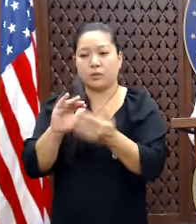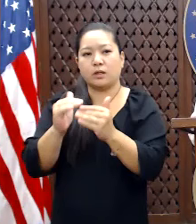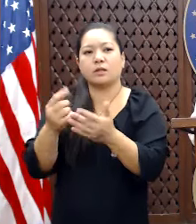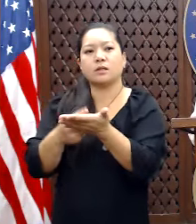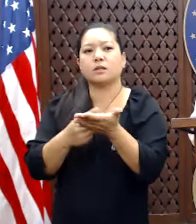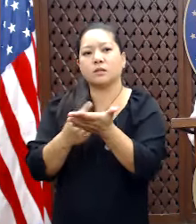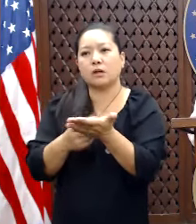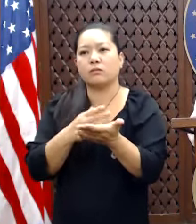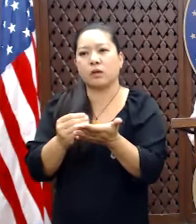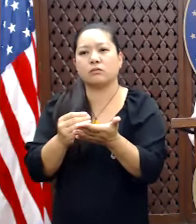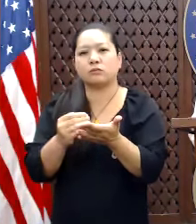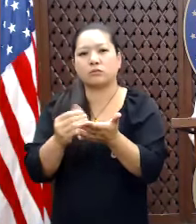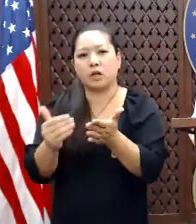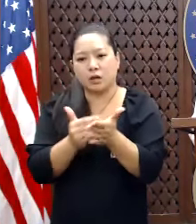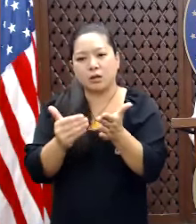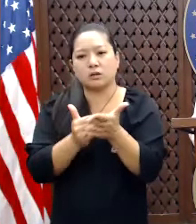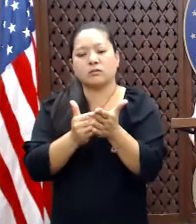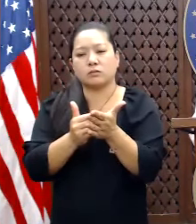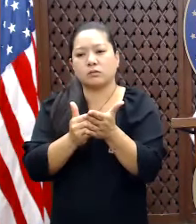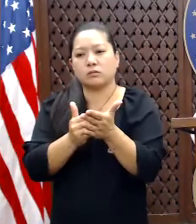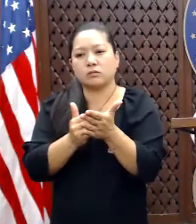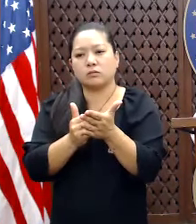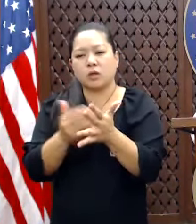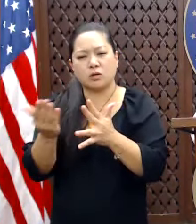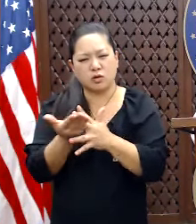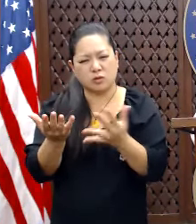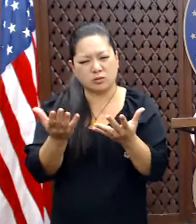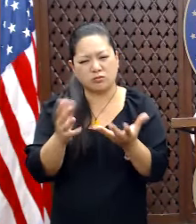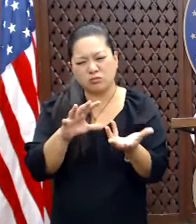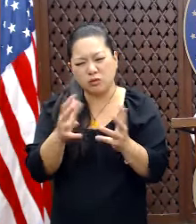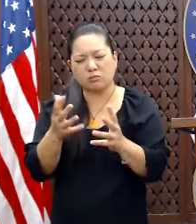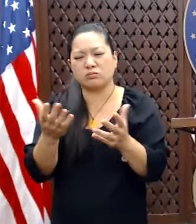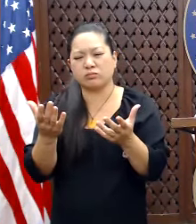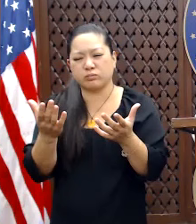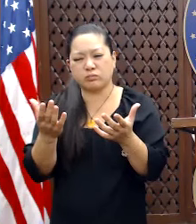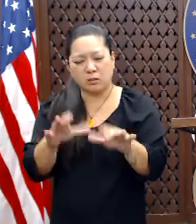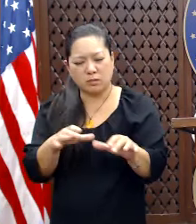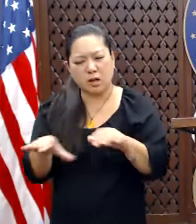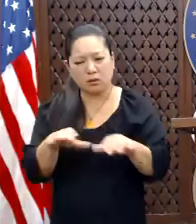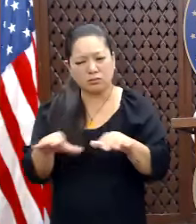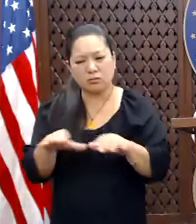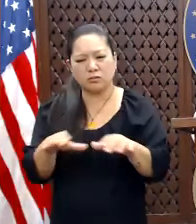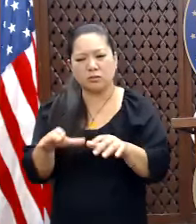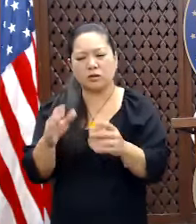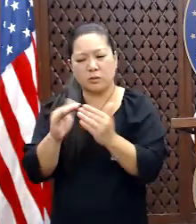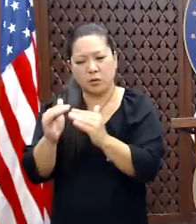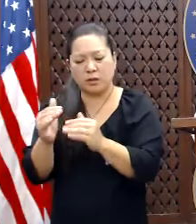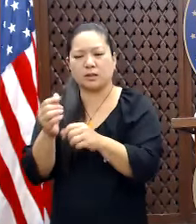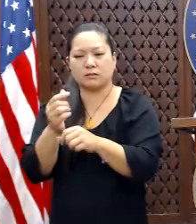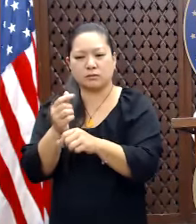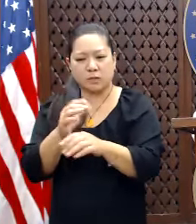against COVID-19 requires disruption of our regular economic activities. My top